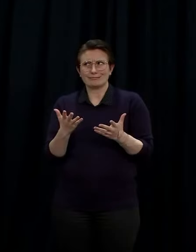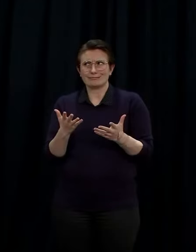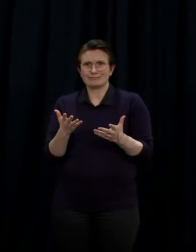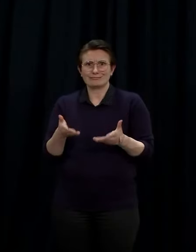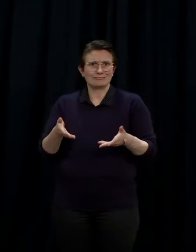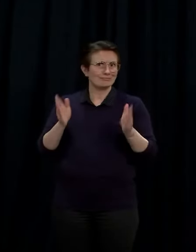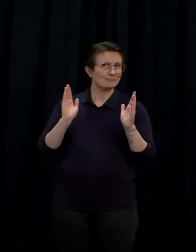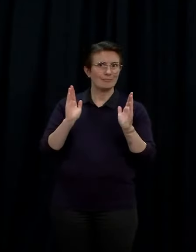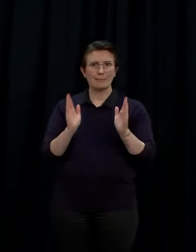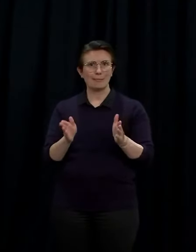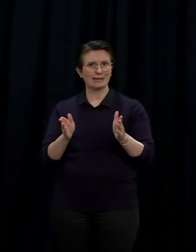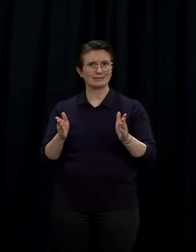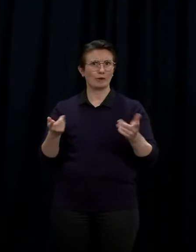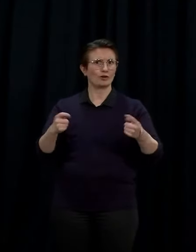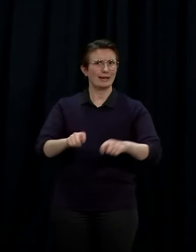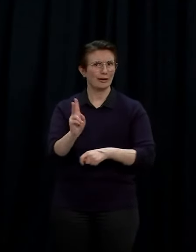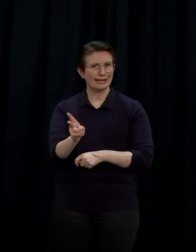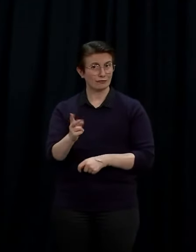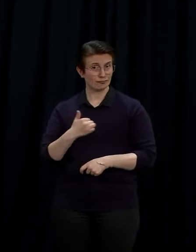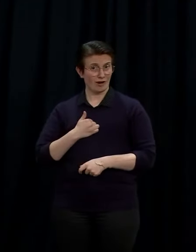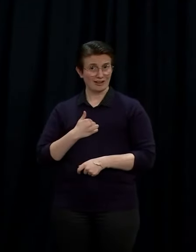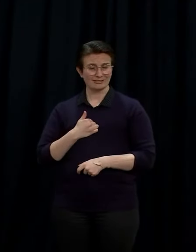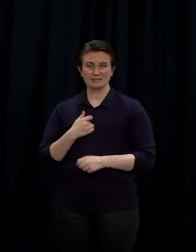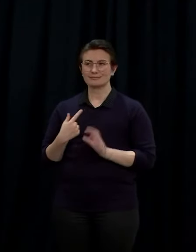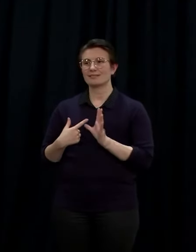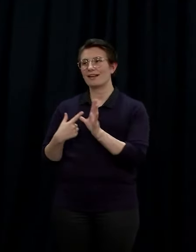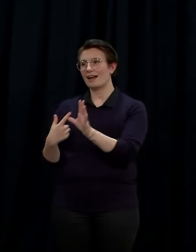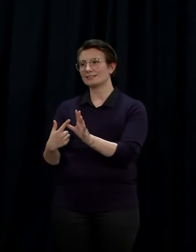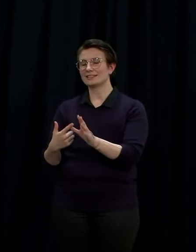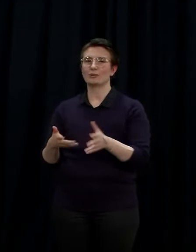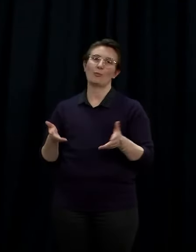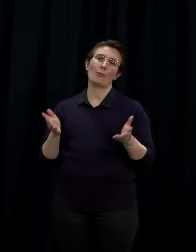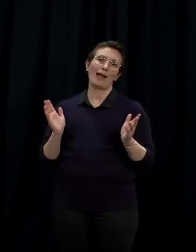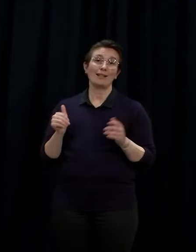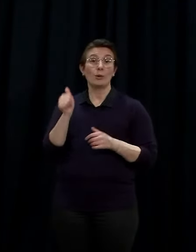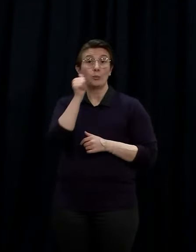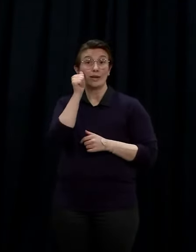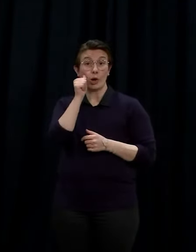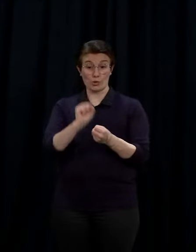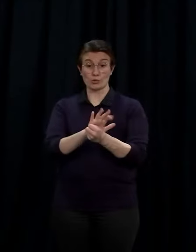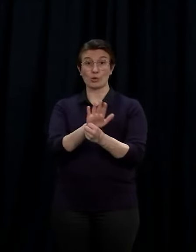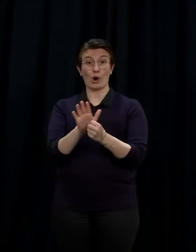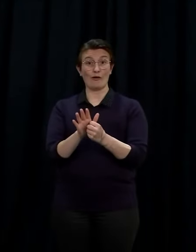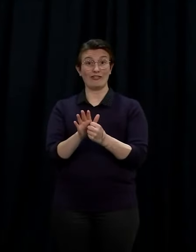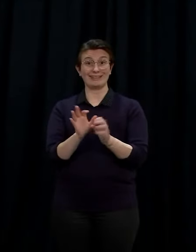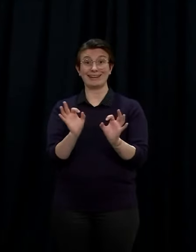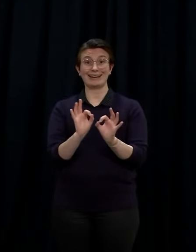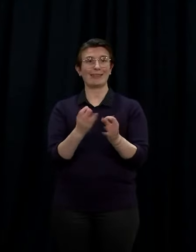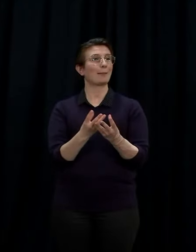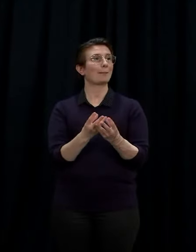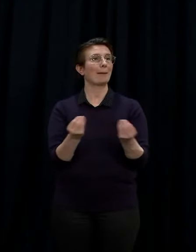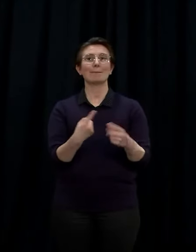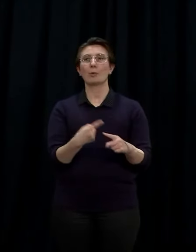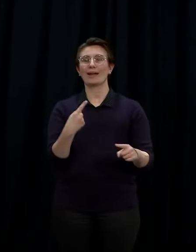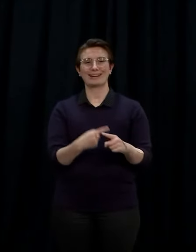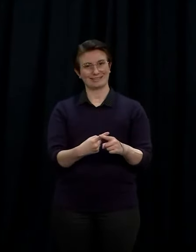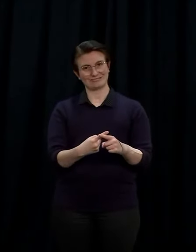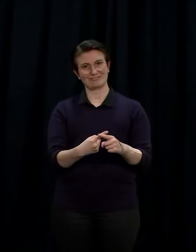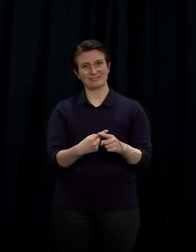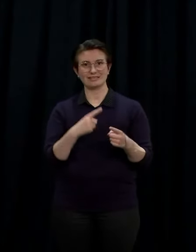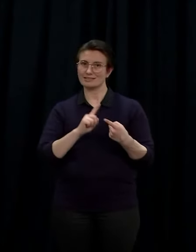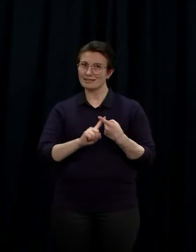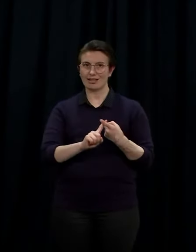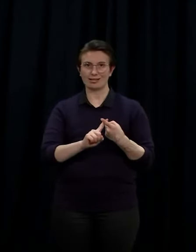lifetime of COVID. We know COVID's not going away quickly, but our strategy with COVID can evolve and